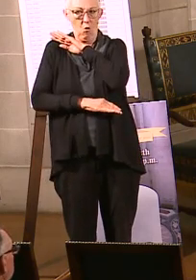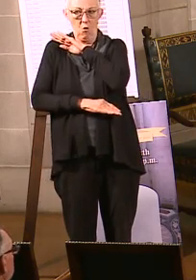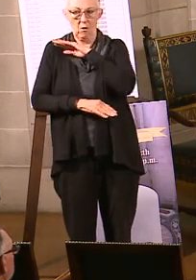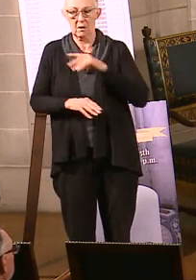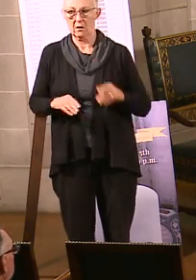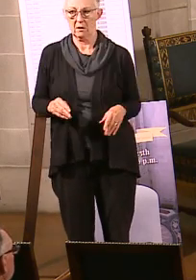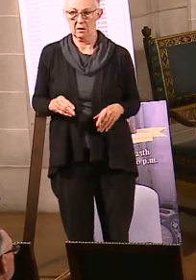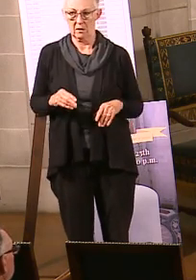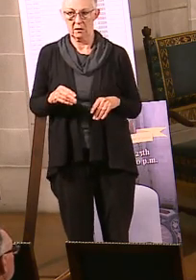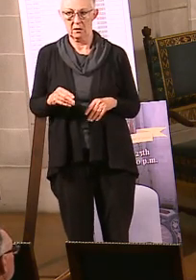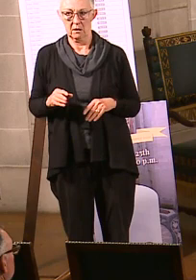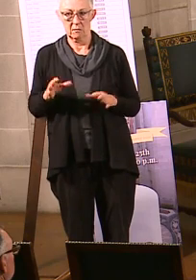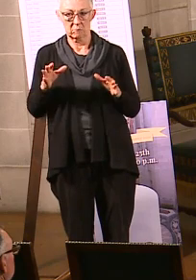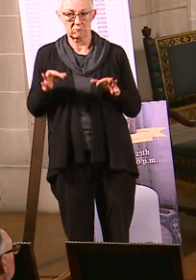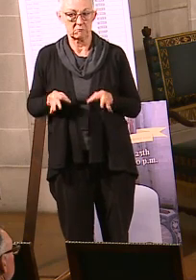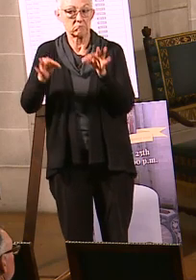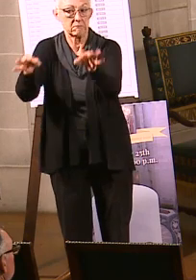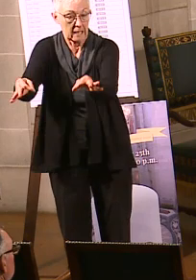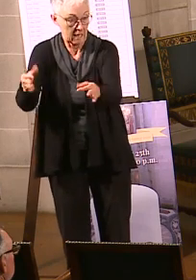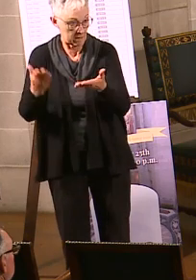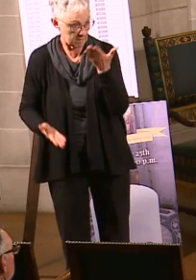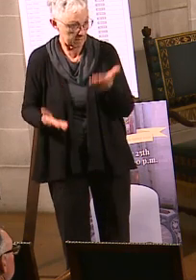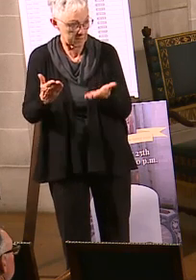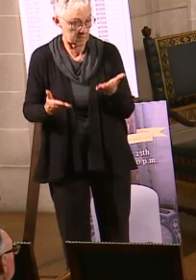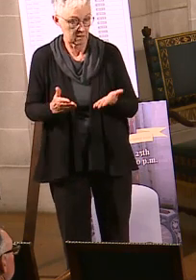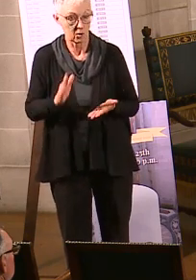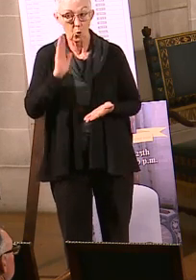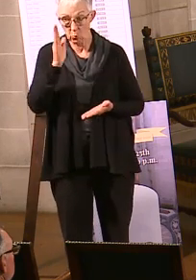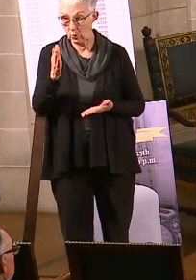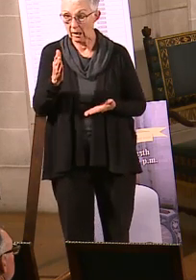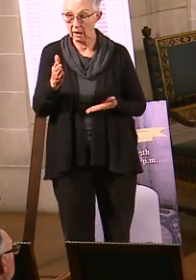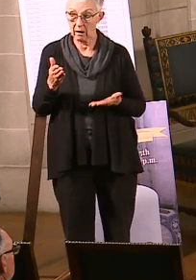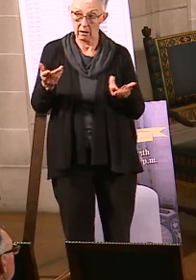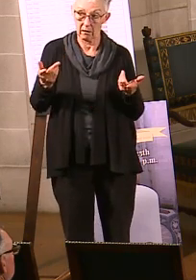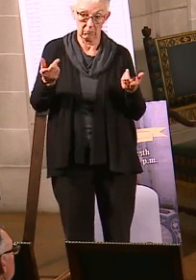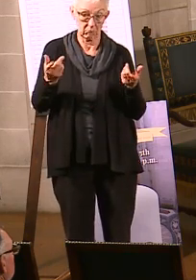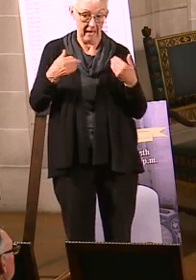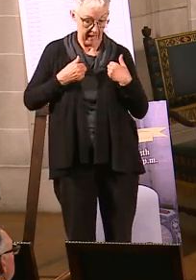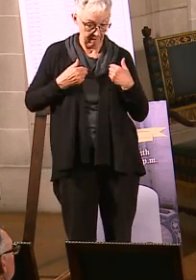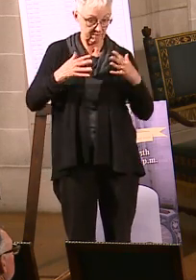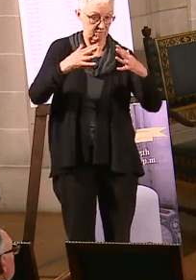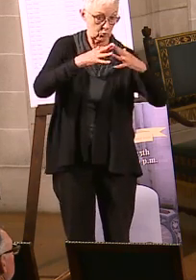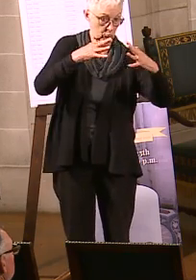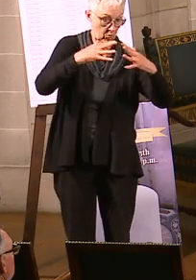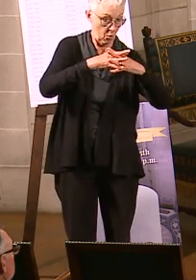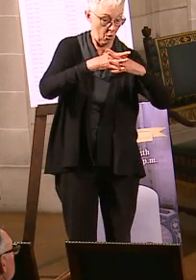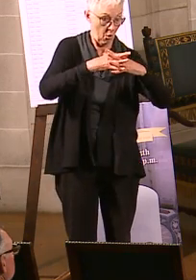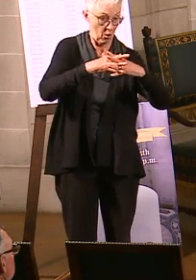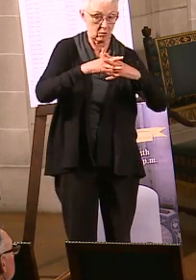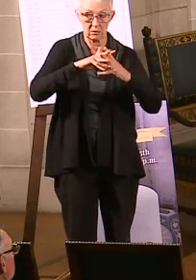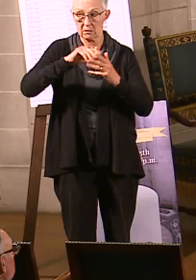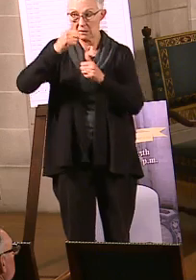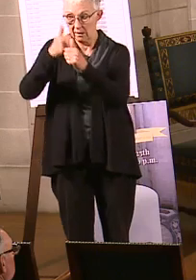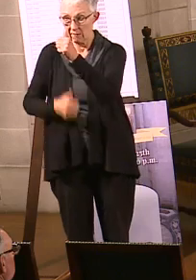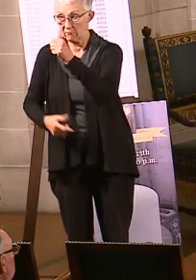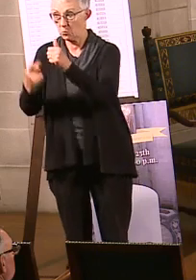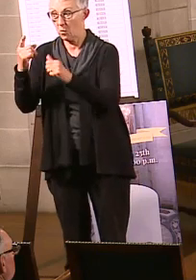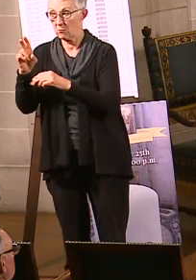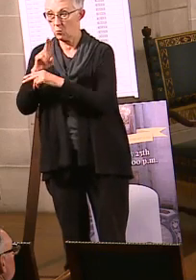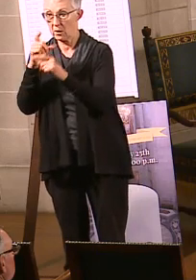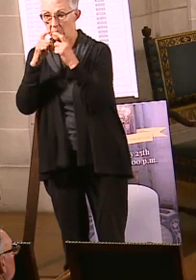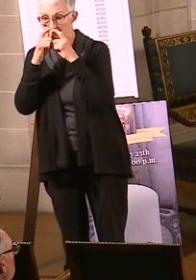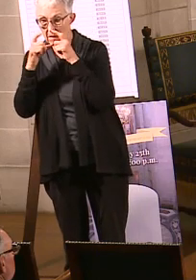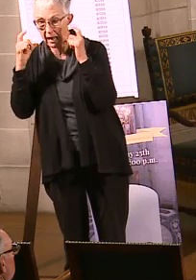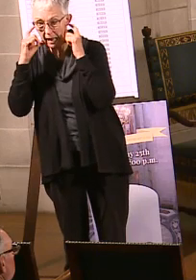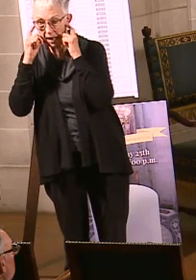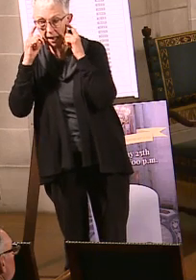old football games. But could there be fans participating in a way? Yeah, I think there could. Could everybody be, for example, be wearing masks and that kind of thing? I